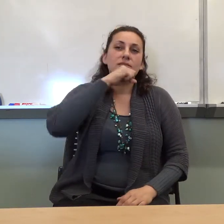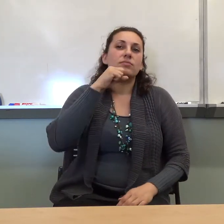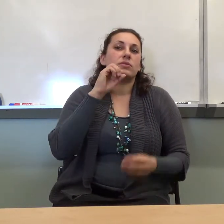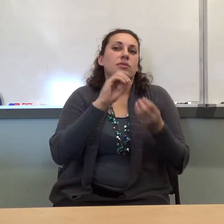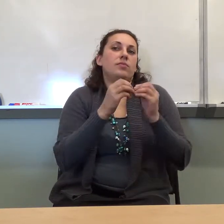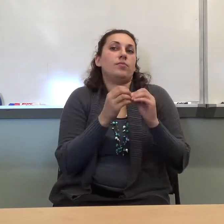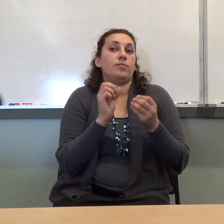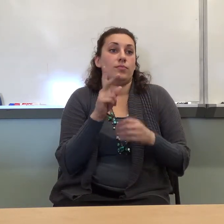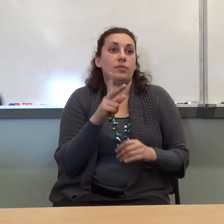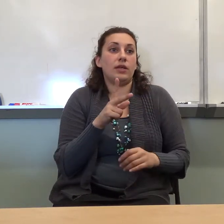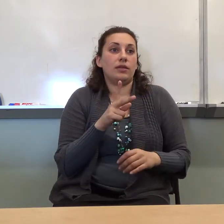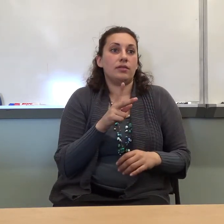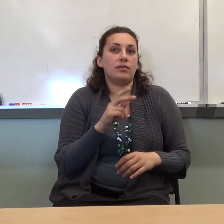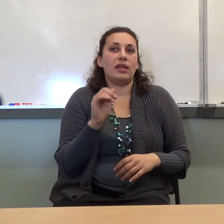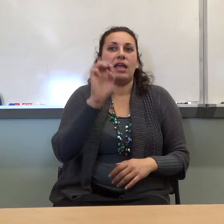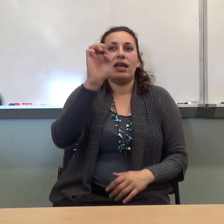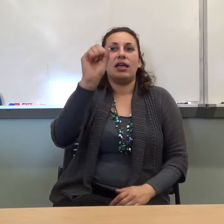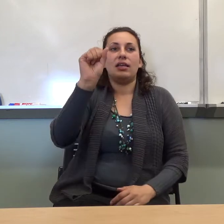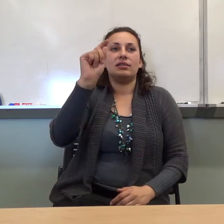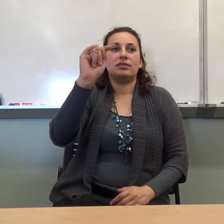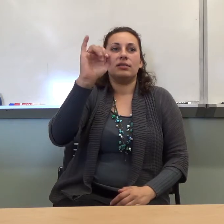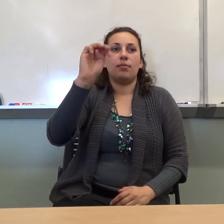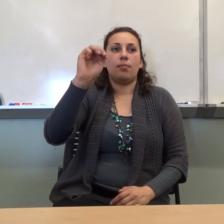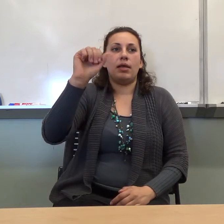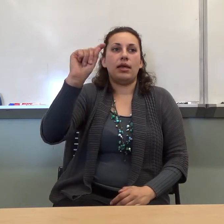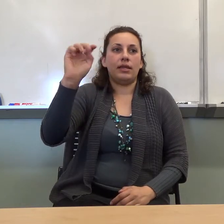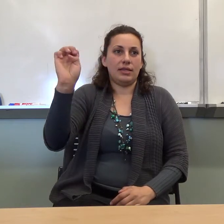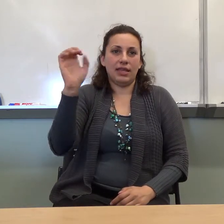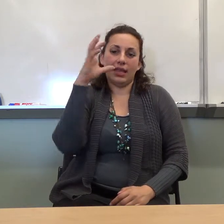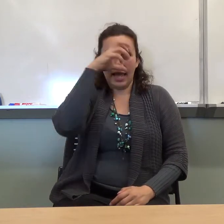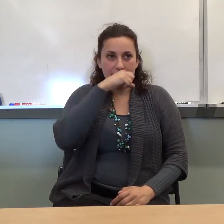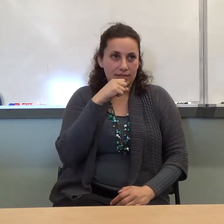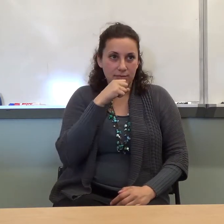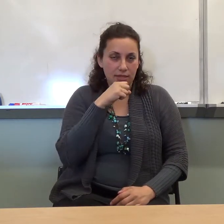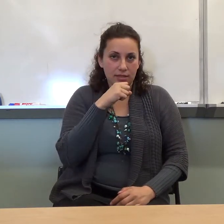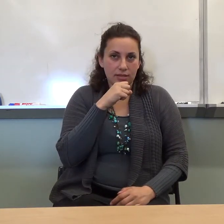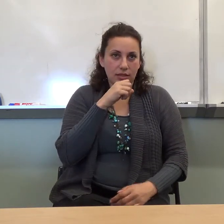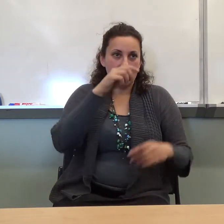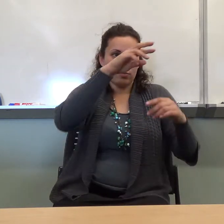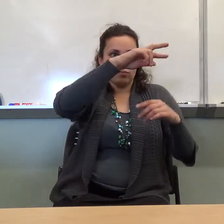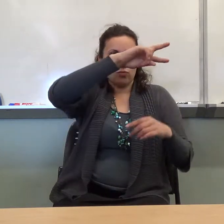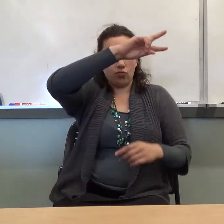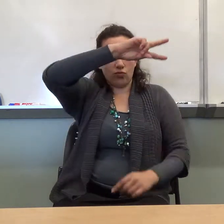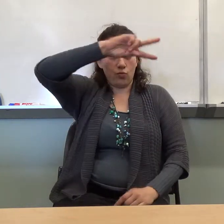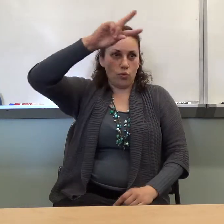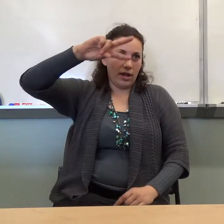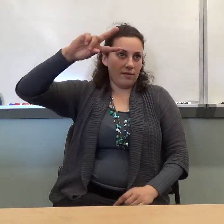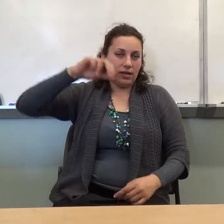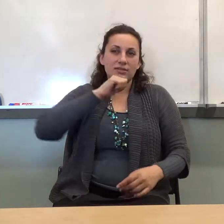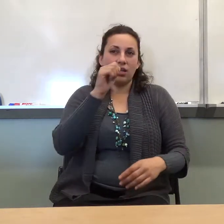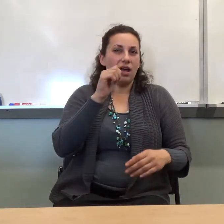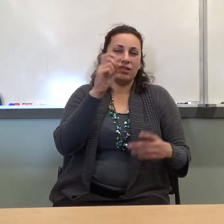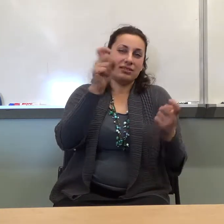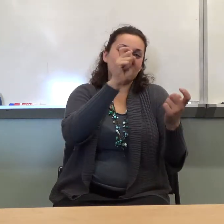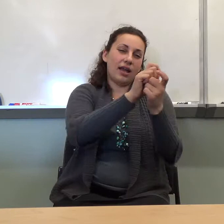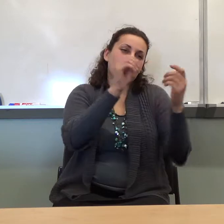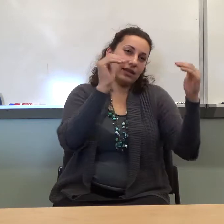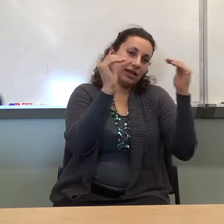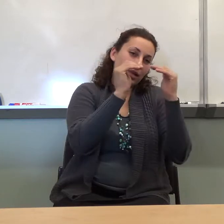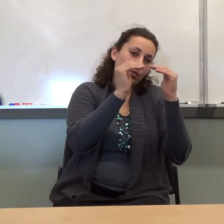words, you could write it like this. Wavy equal signs, meaning it's not exactly equal, it's approximately equal.